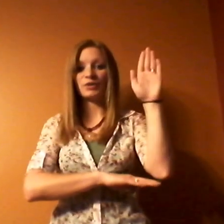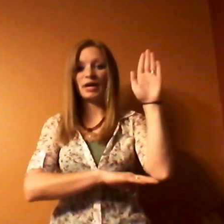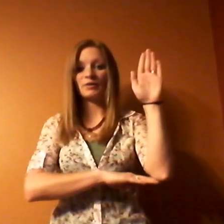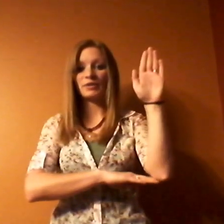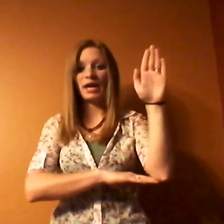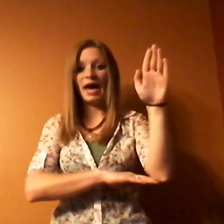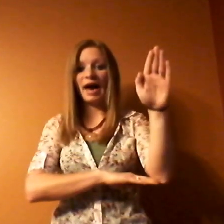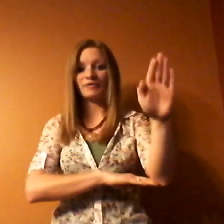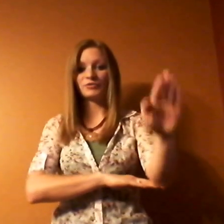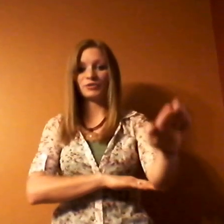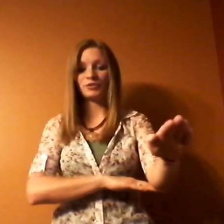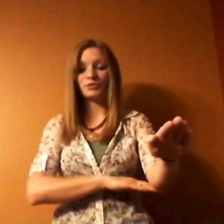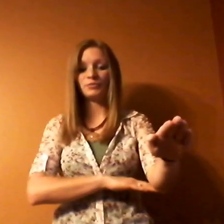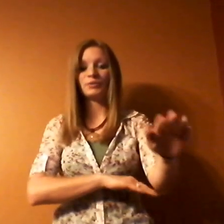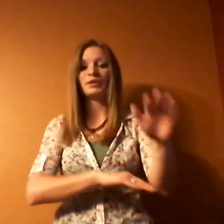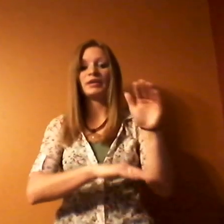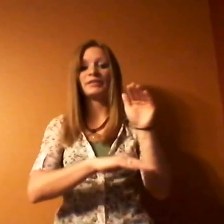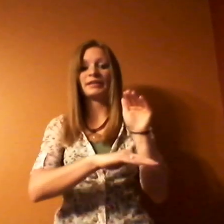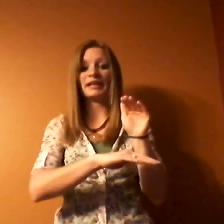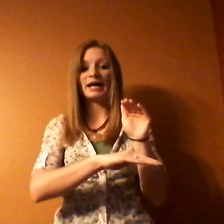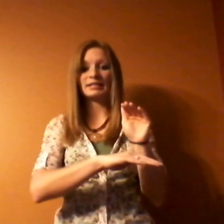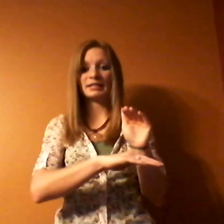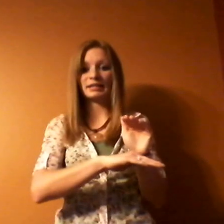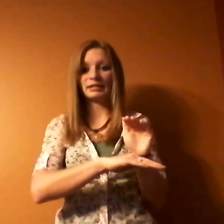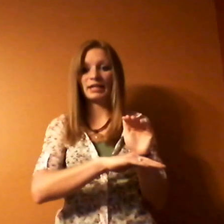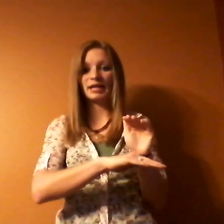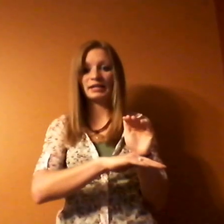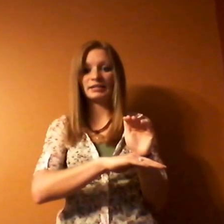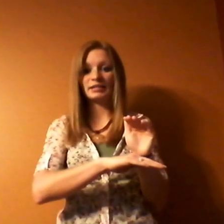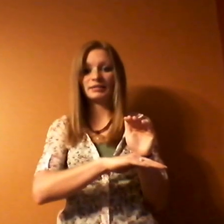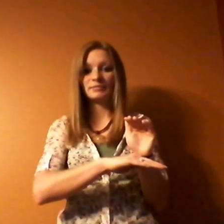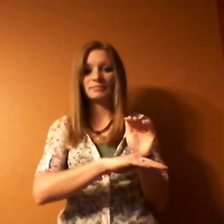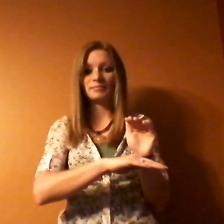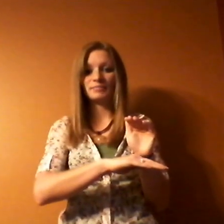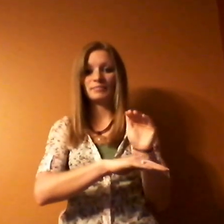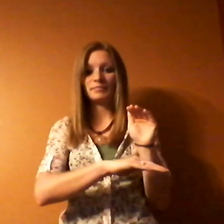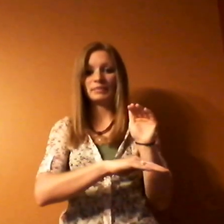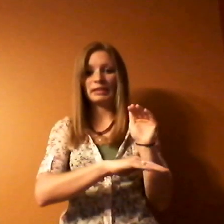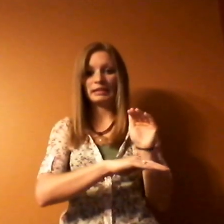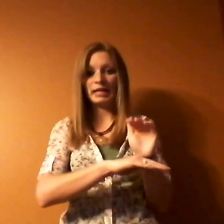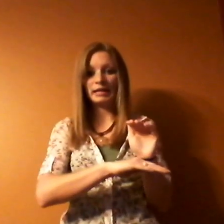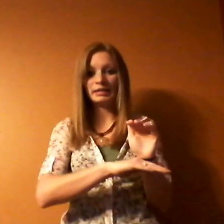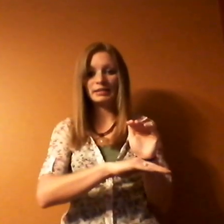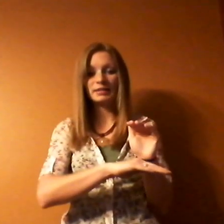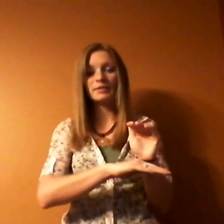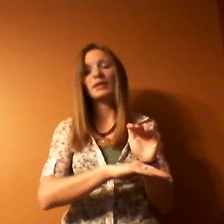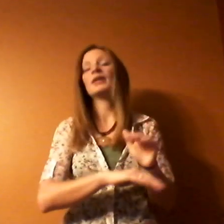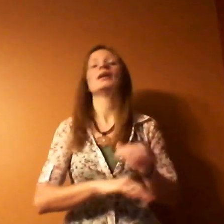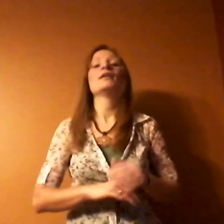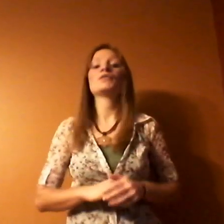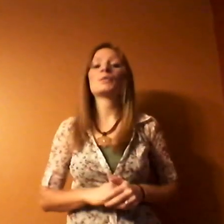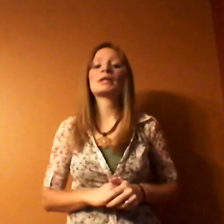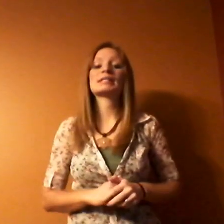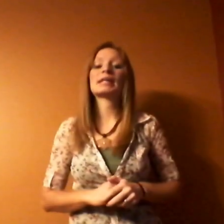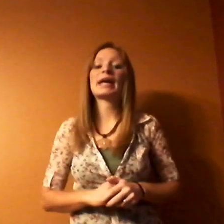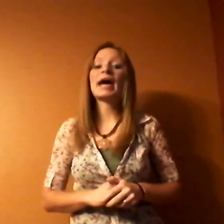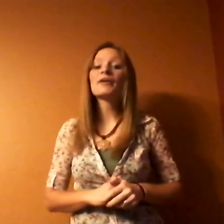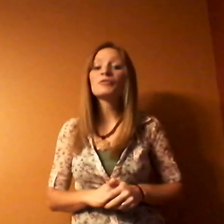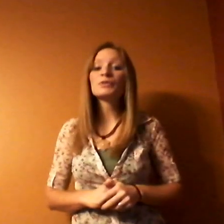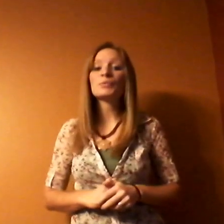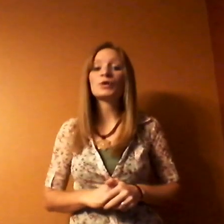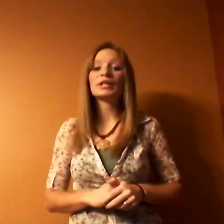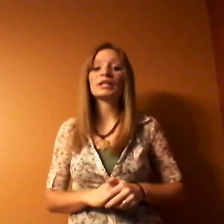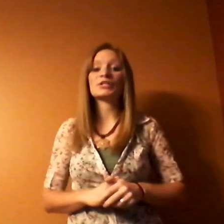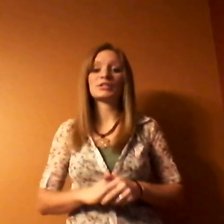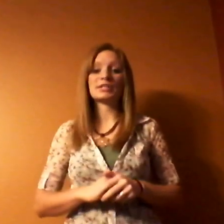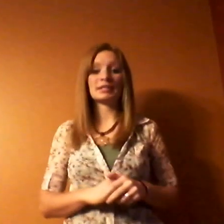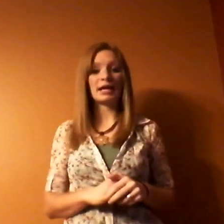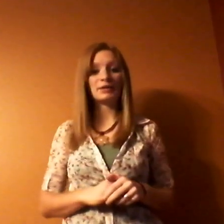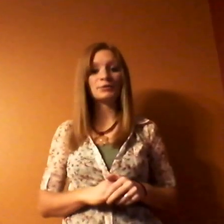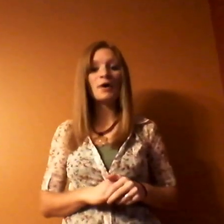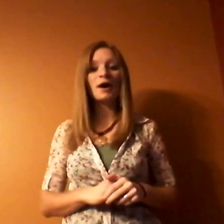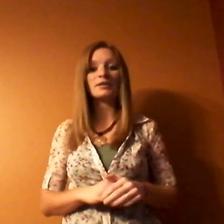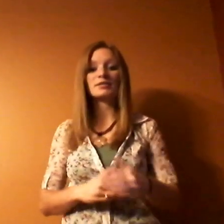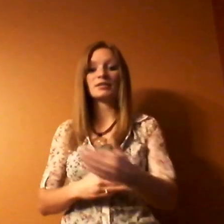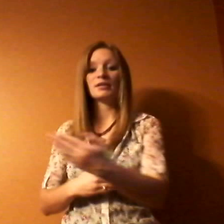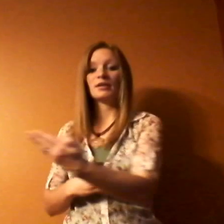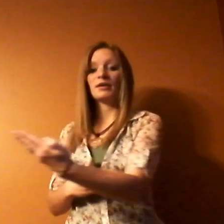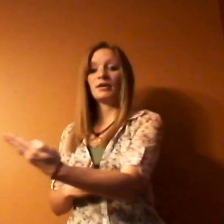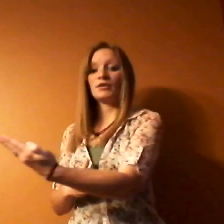down. Afternoon. Then lastly, night. Night. If you want to say every morning, it's going to slide across.